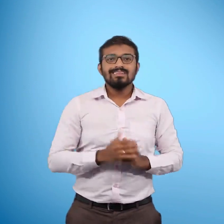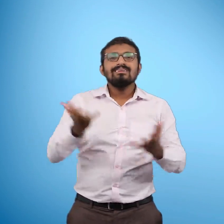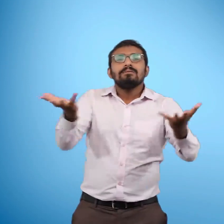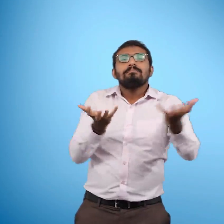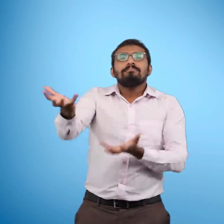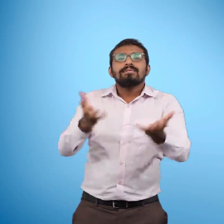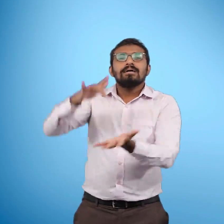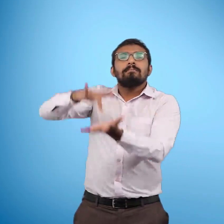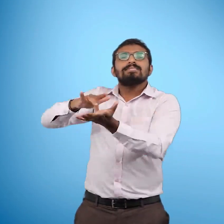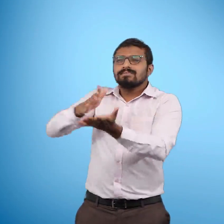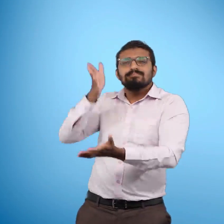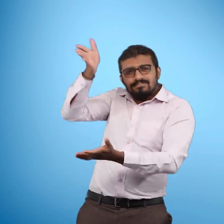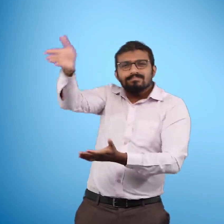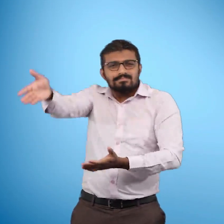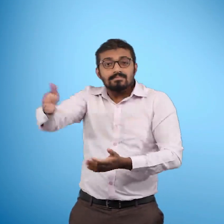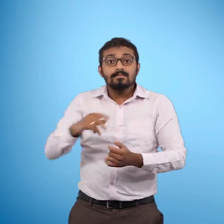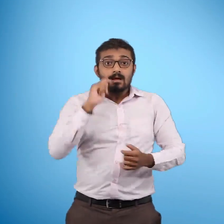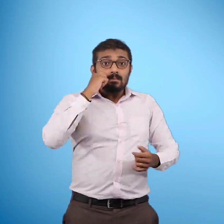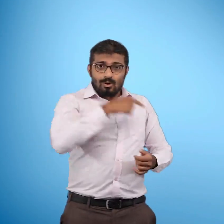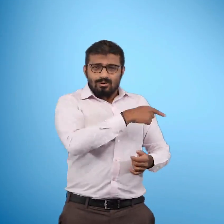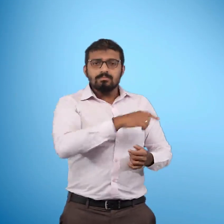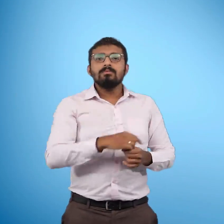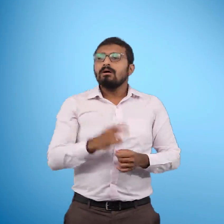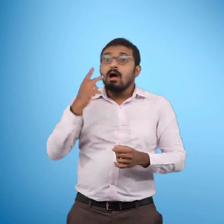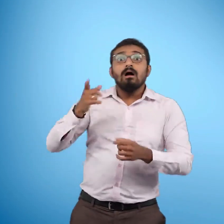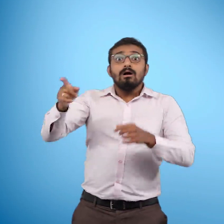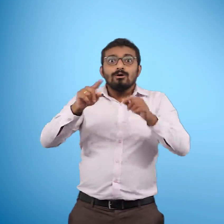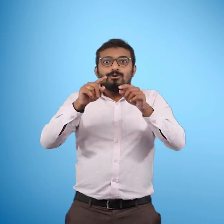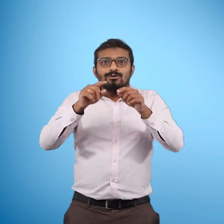In the market, there are 3 kinds of square tiles.